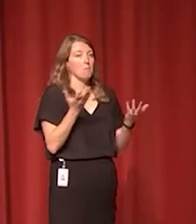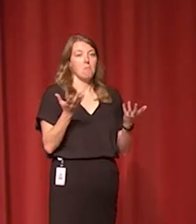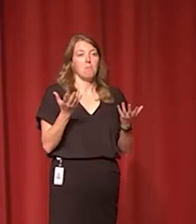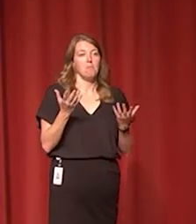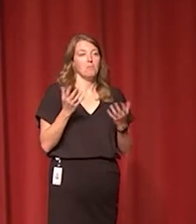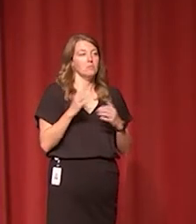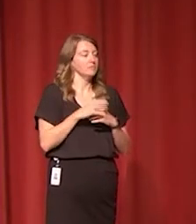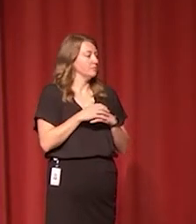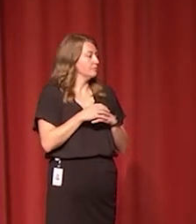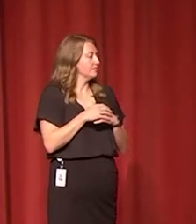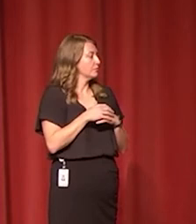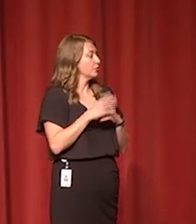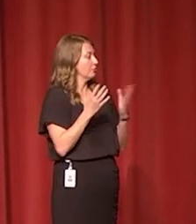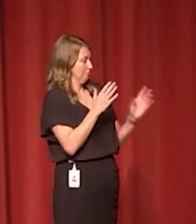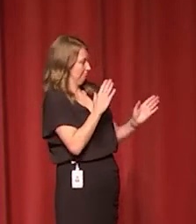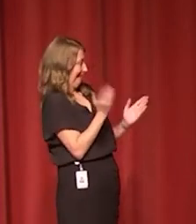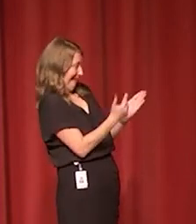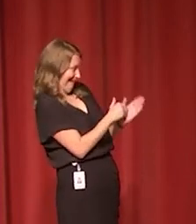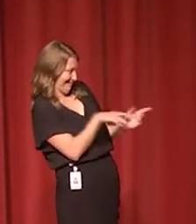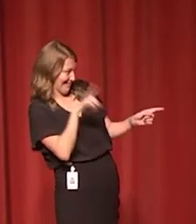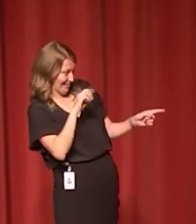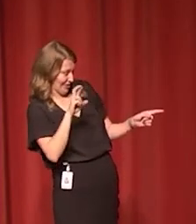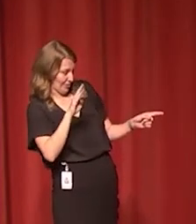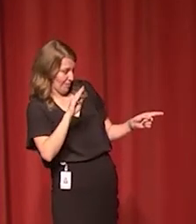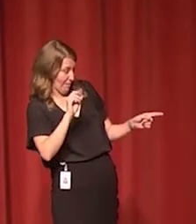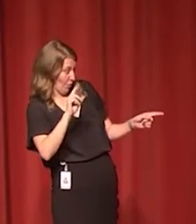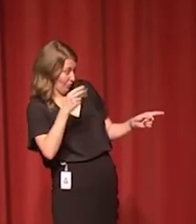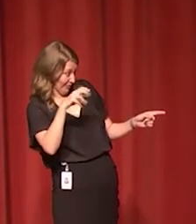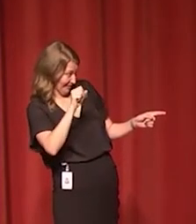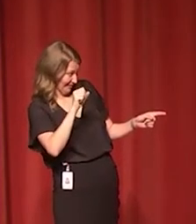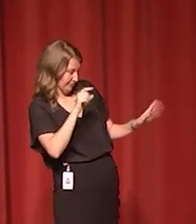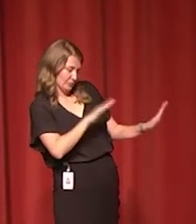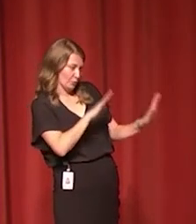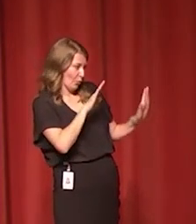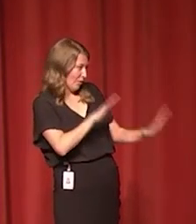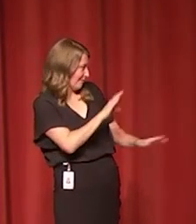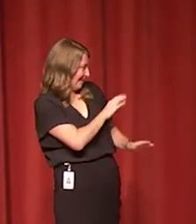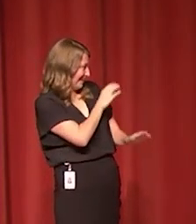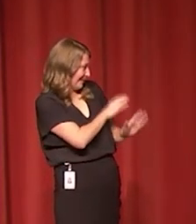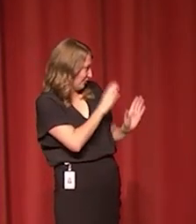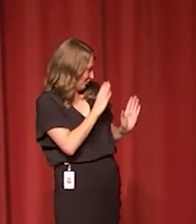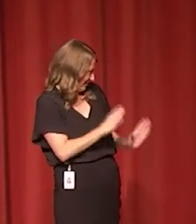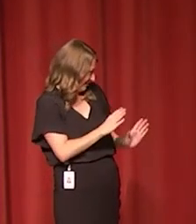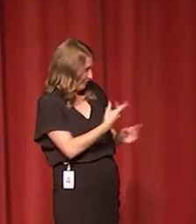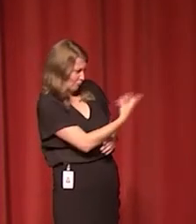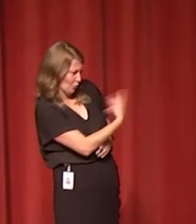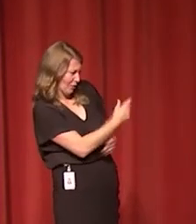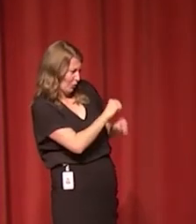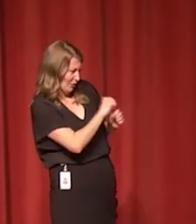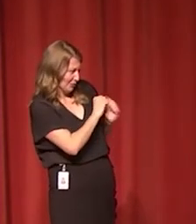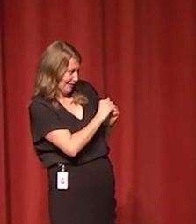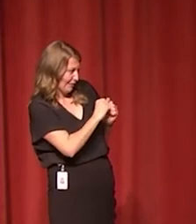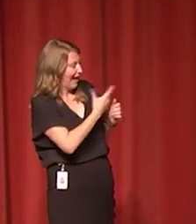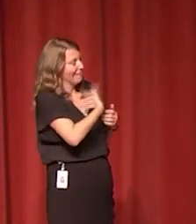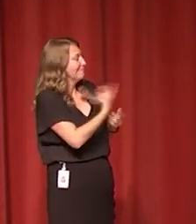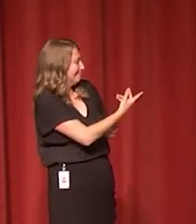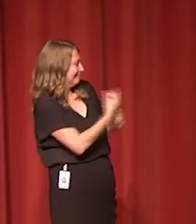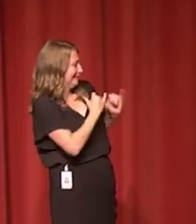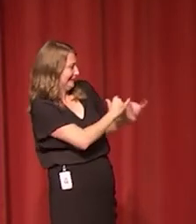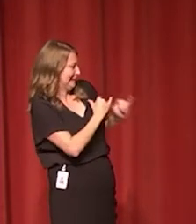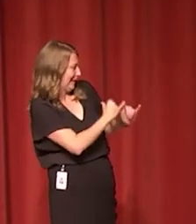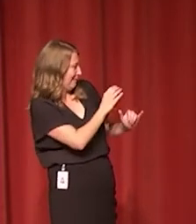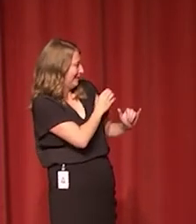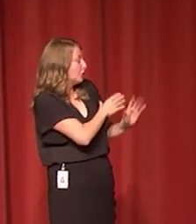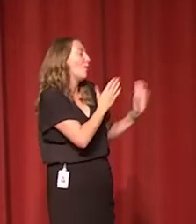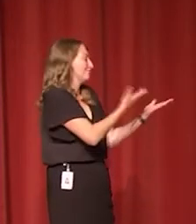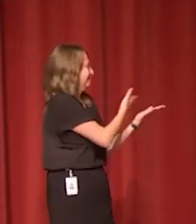I'll stick with Dr. Bogues. Dr. Bogues is a wonderful clinician. We have a number of patients in common, and Dr. Carlson's a wonderful